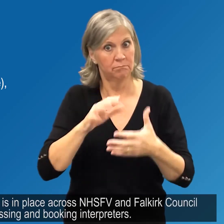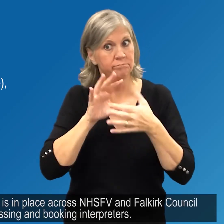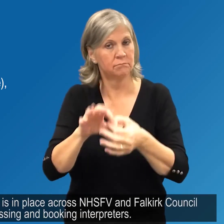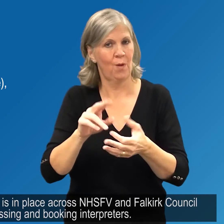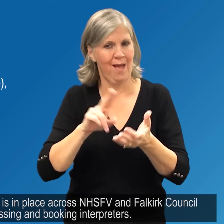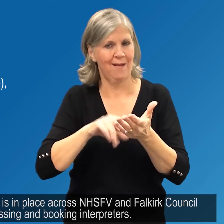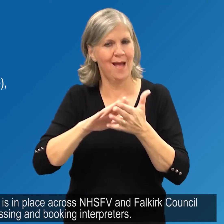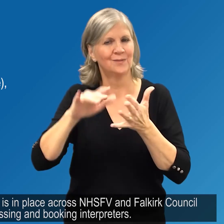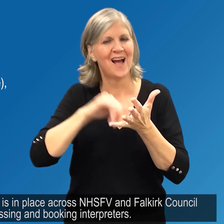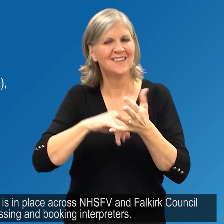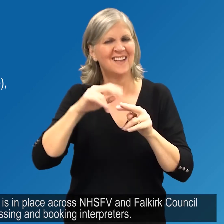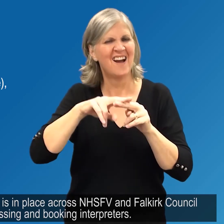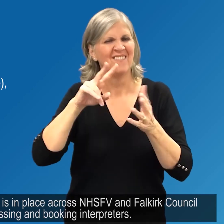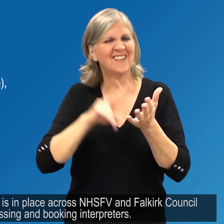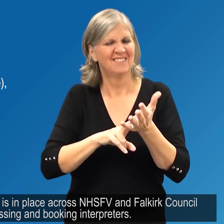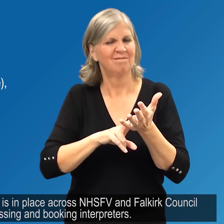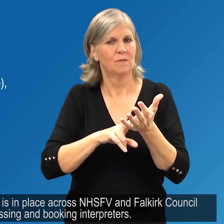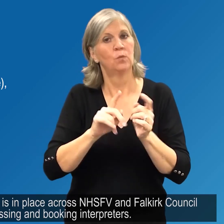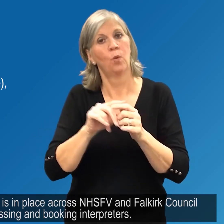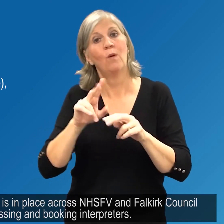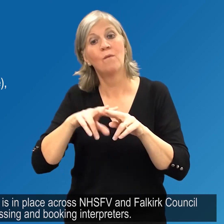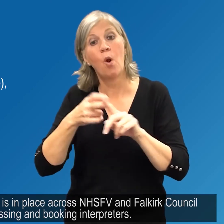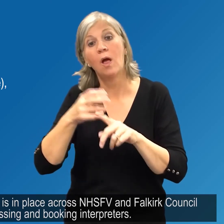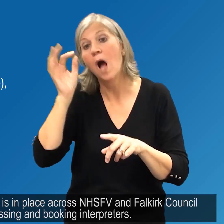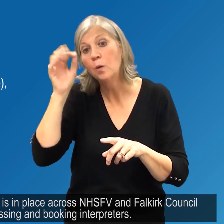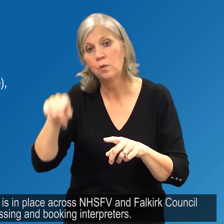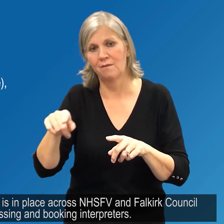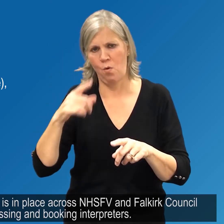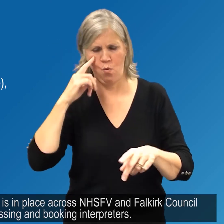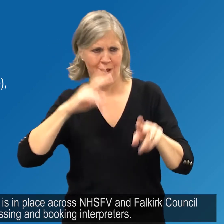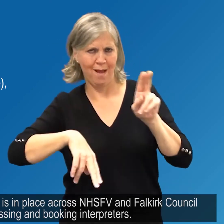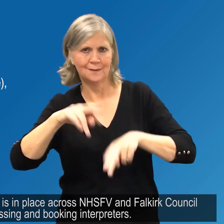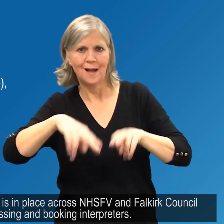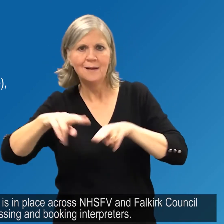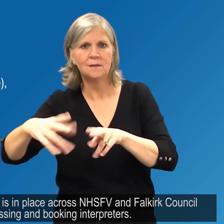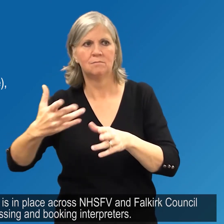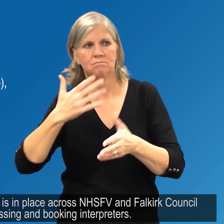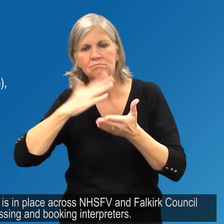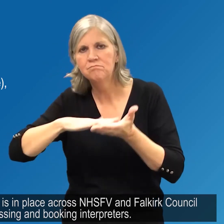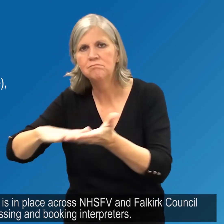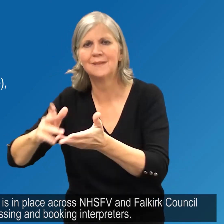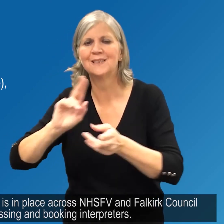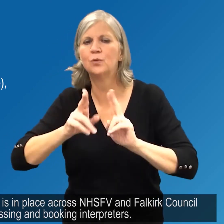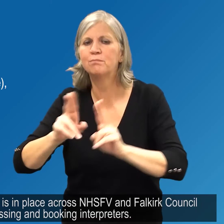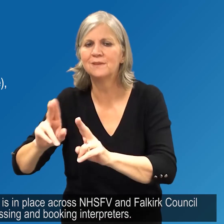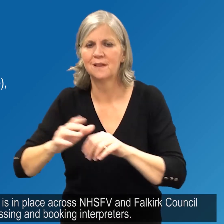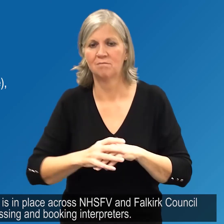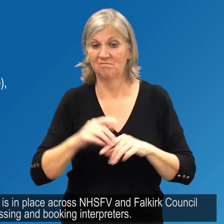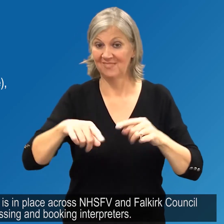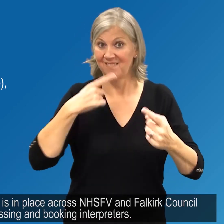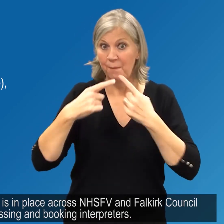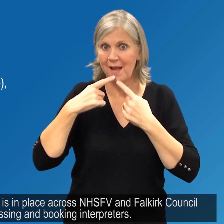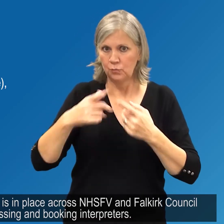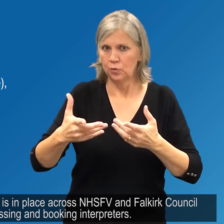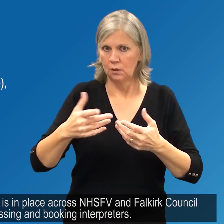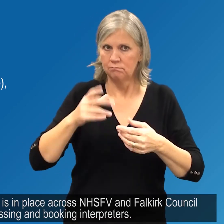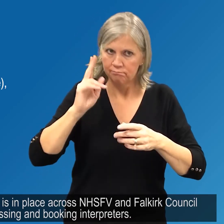Sub-actions. A system is in place across NHS FV and Falkirk Council for assessing and booking